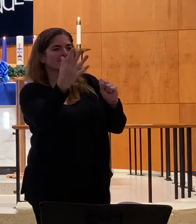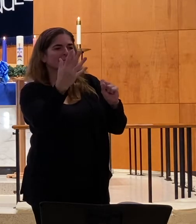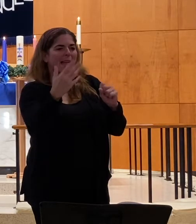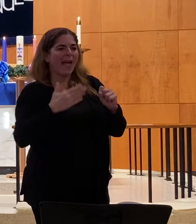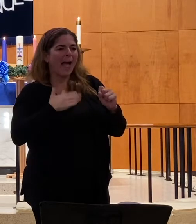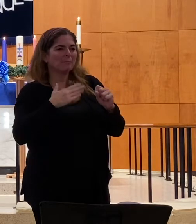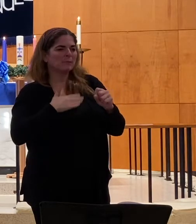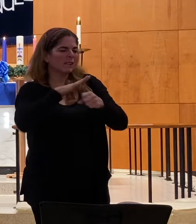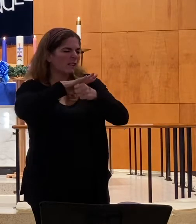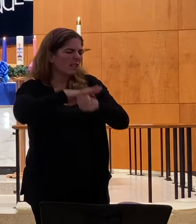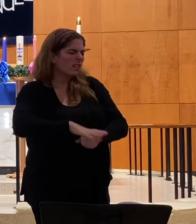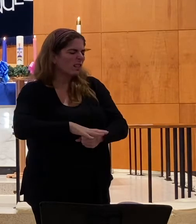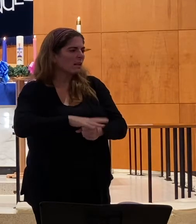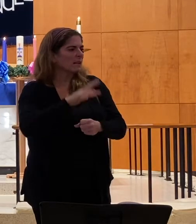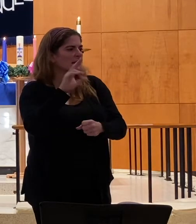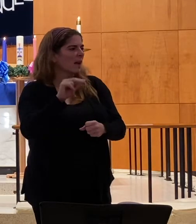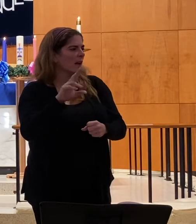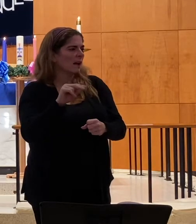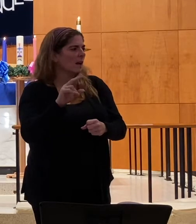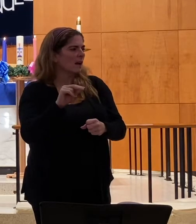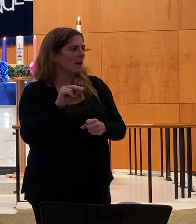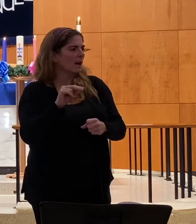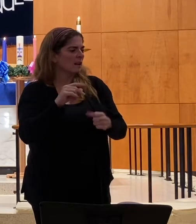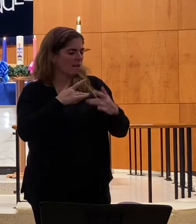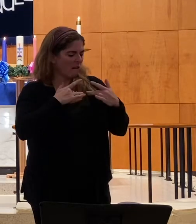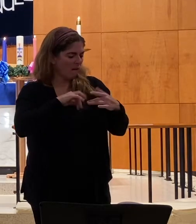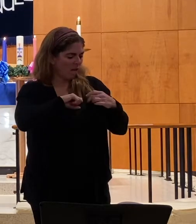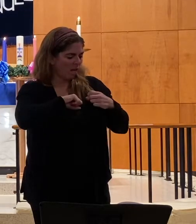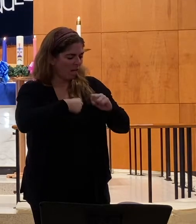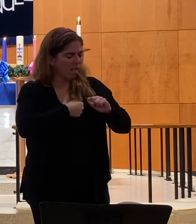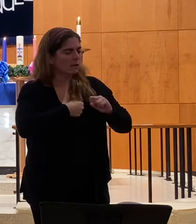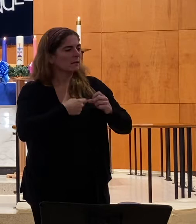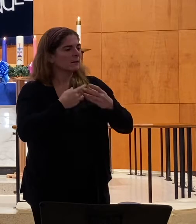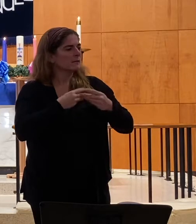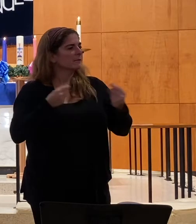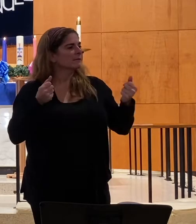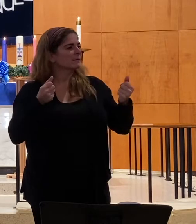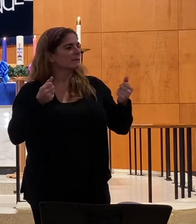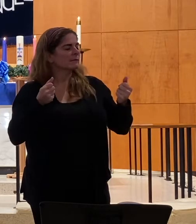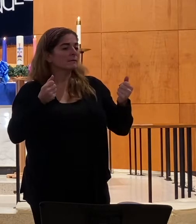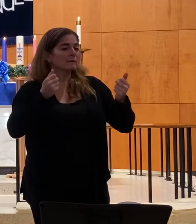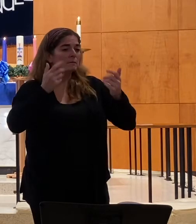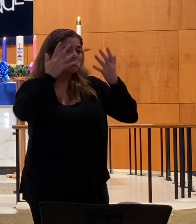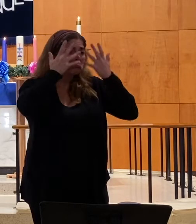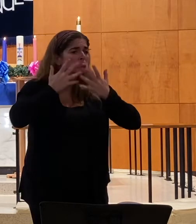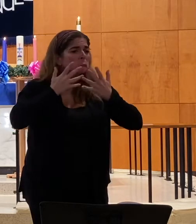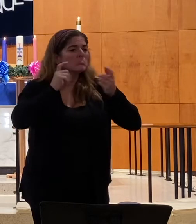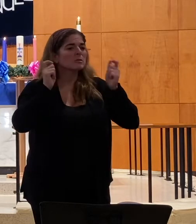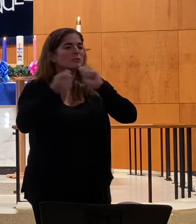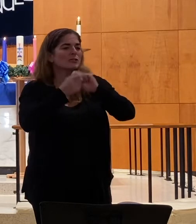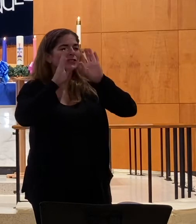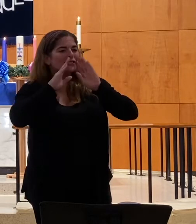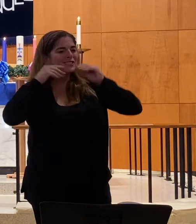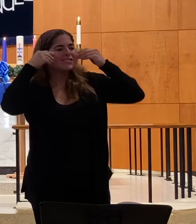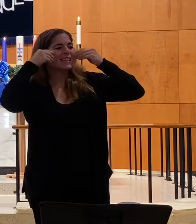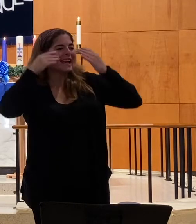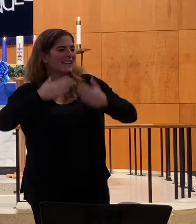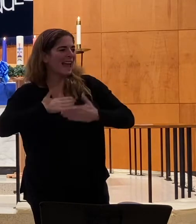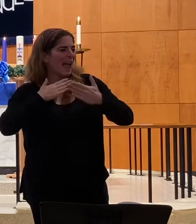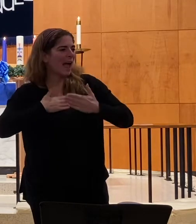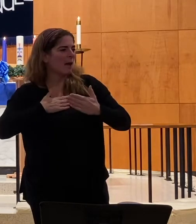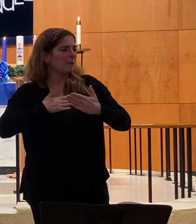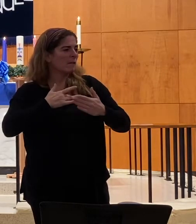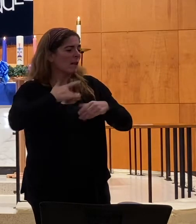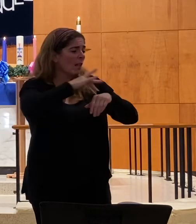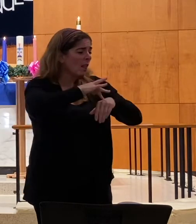oppressed. The binding up of the brokenhearted. Proclaiming liberty to captives and release to